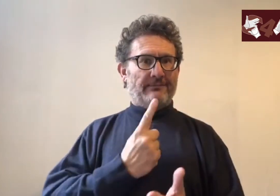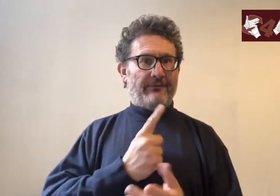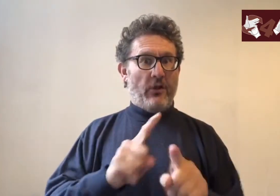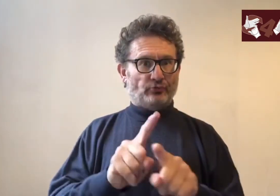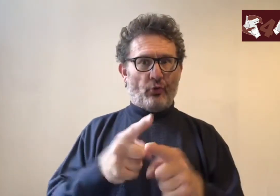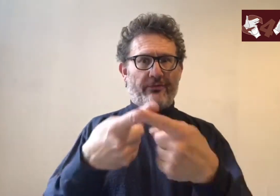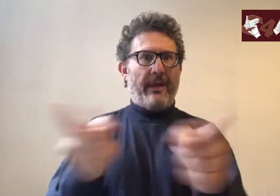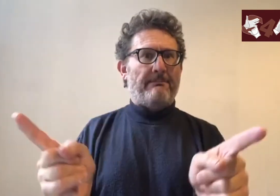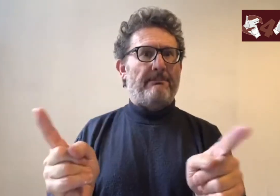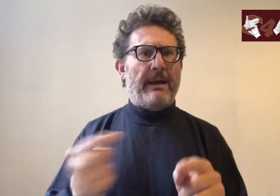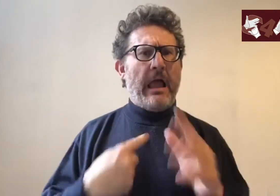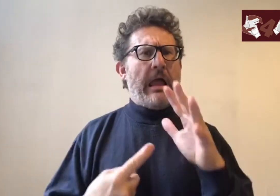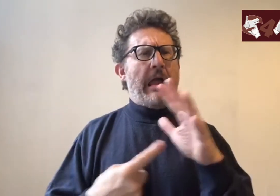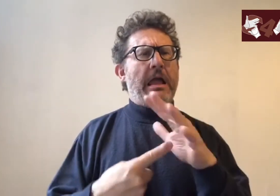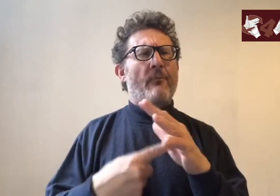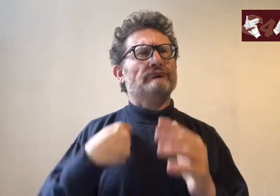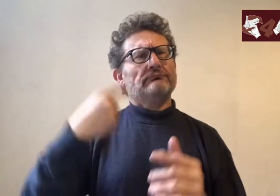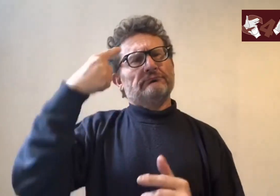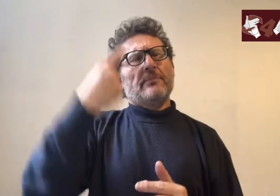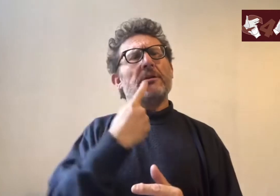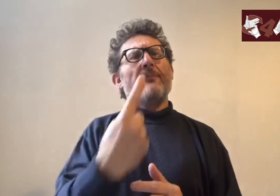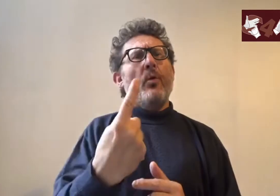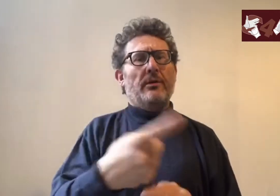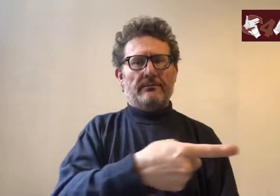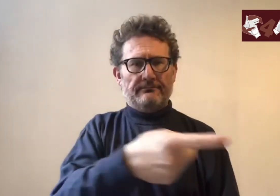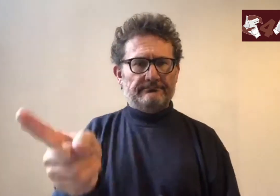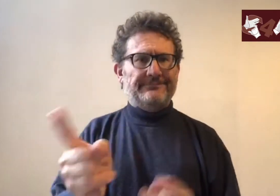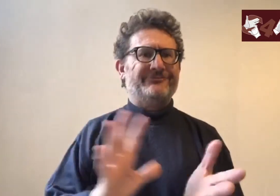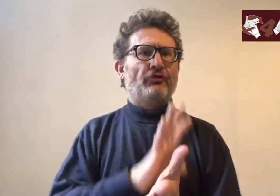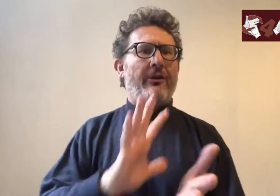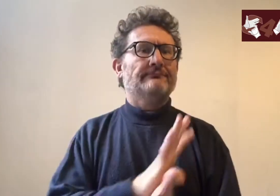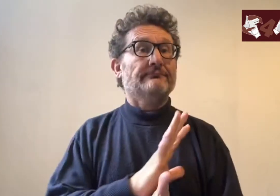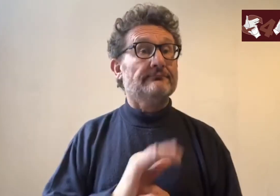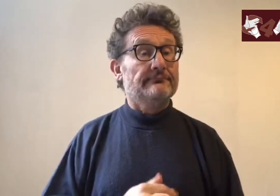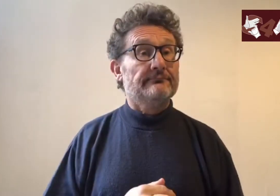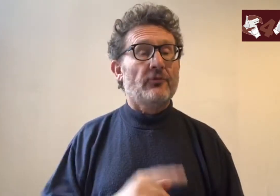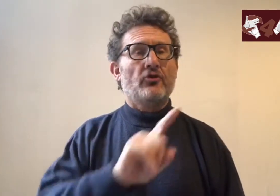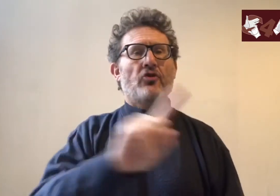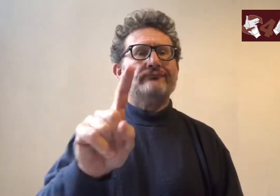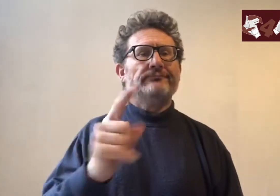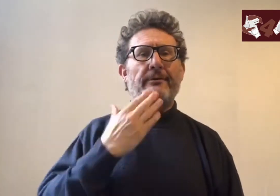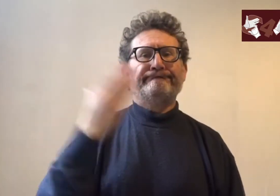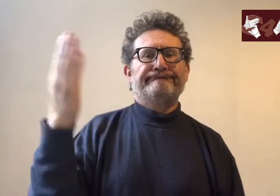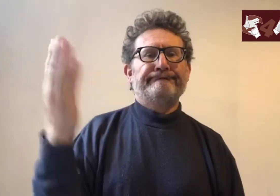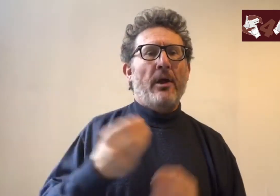I really enjoy teaching, but I know my students have enjoyed it too, because that's my main consideration is that my students will enjoy